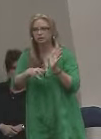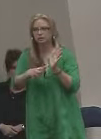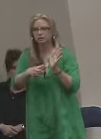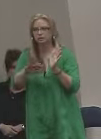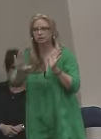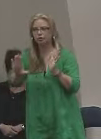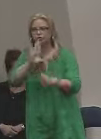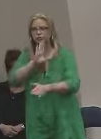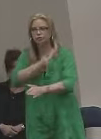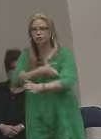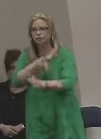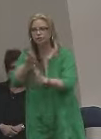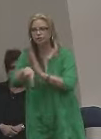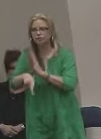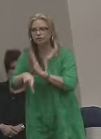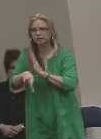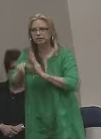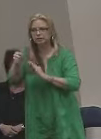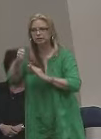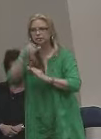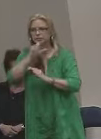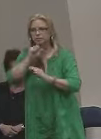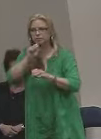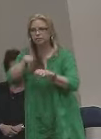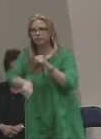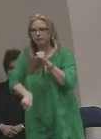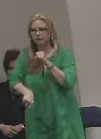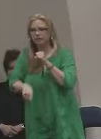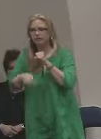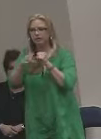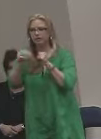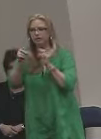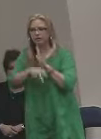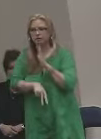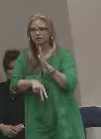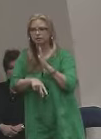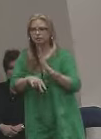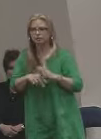Her daughter was killed, 10-year-old daughter was raped and killed.